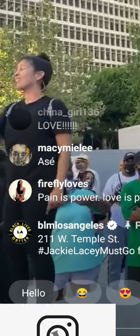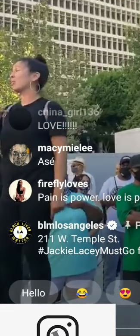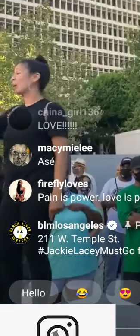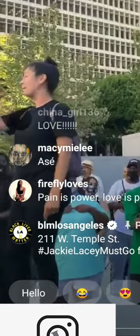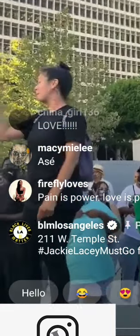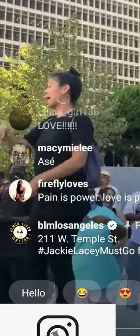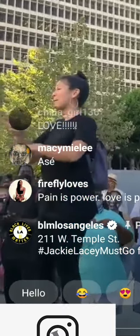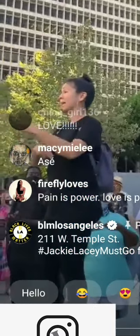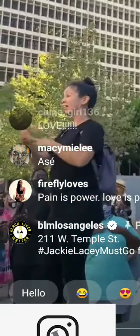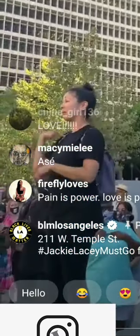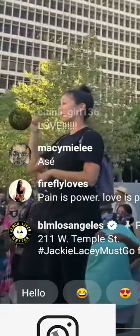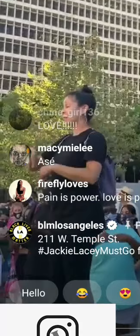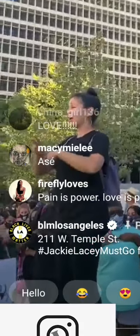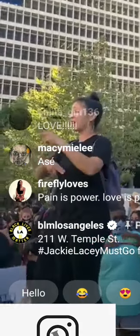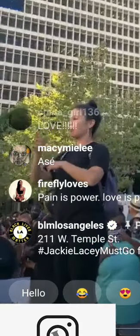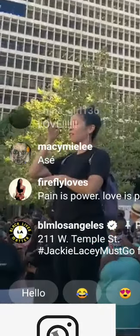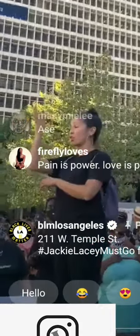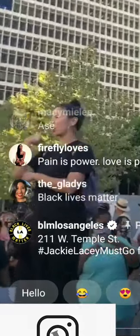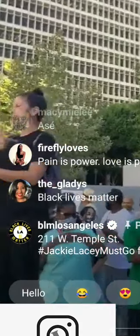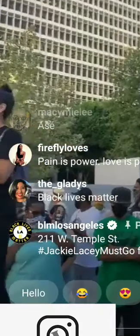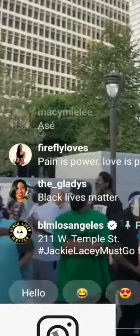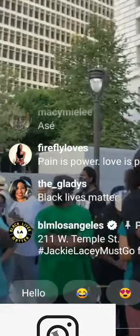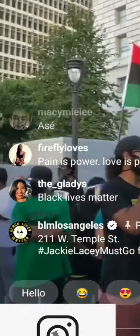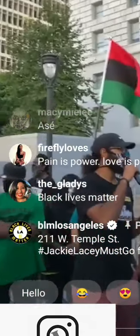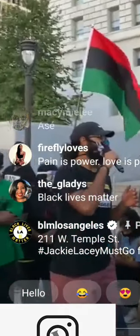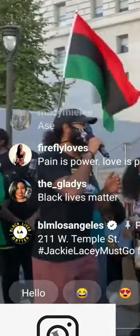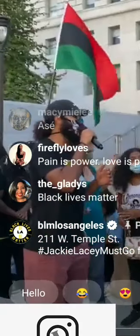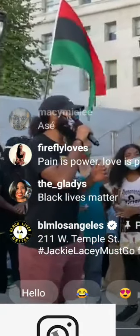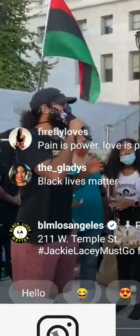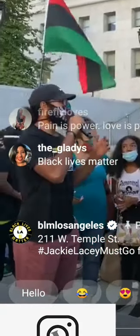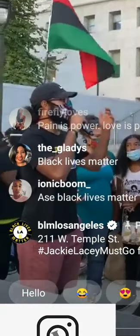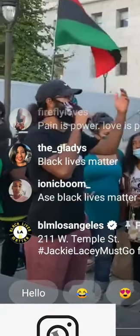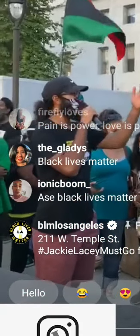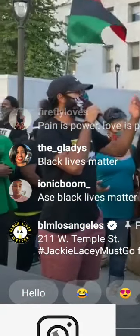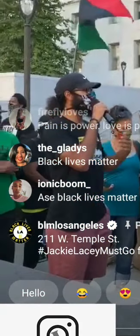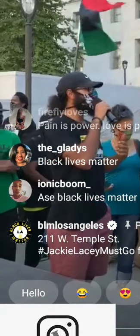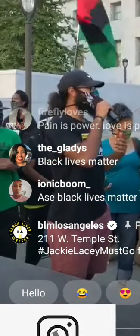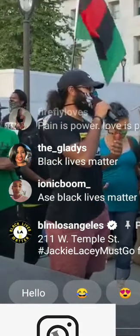is. It is a manufactured reality. You see, if wealth was enough,